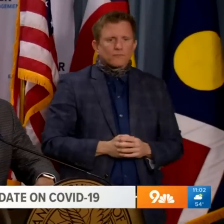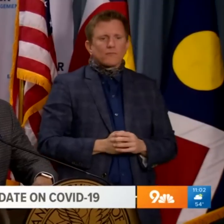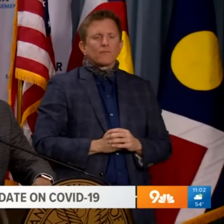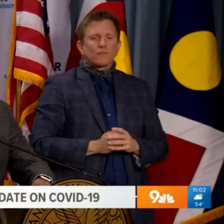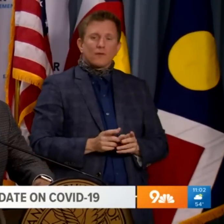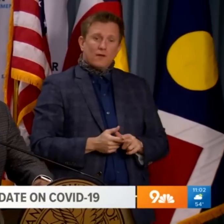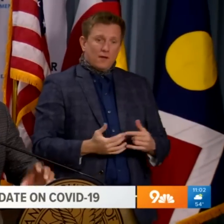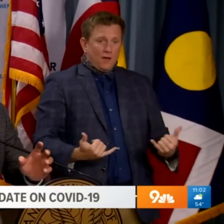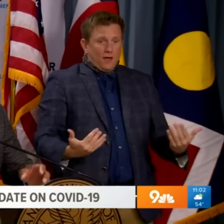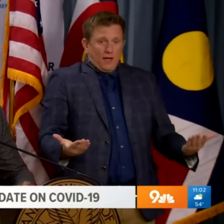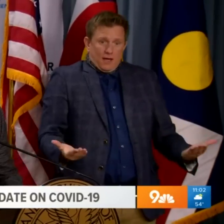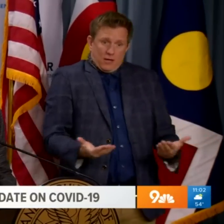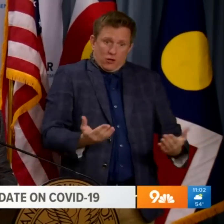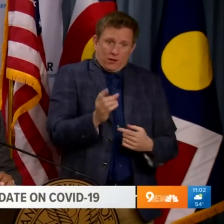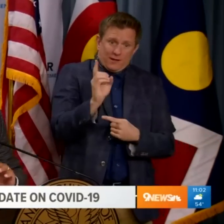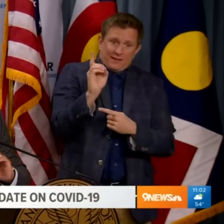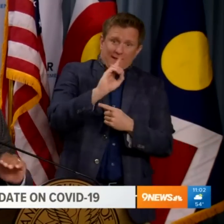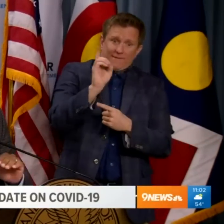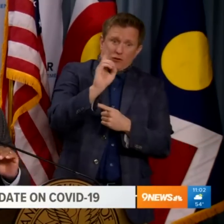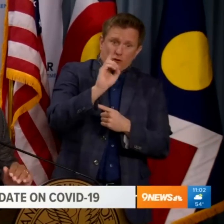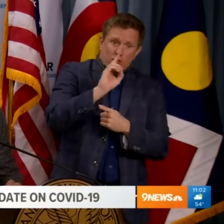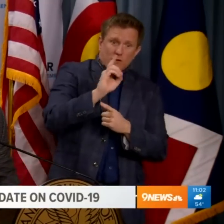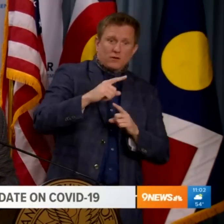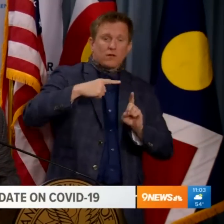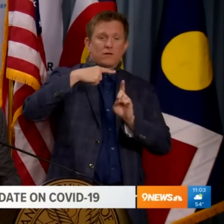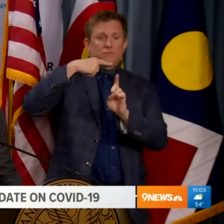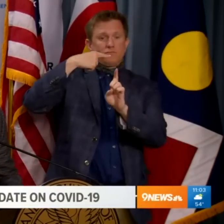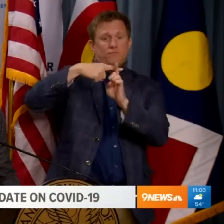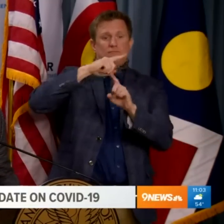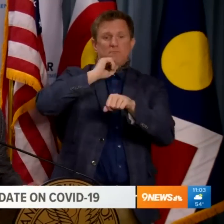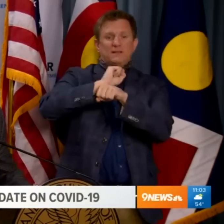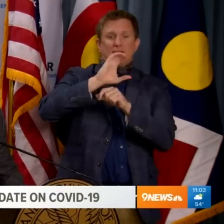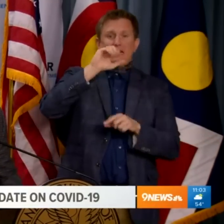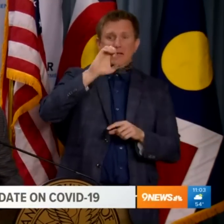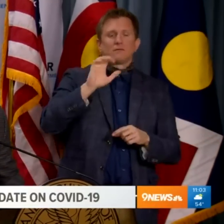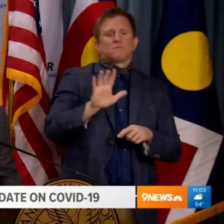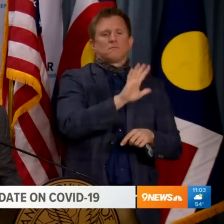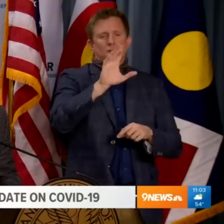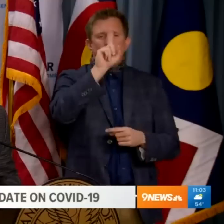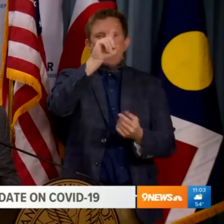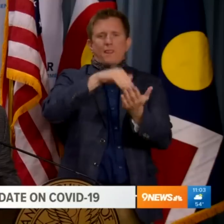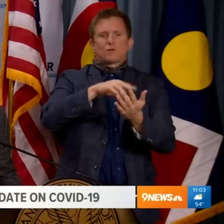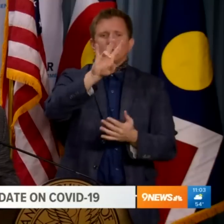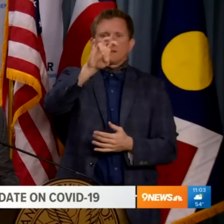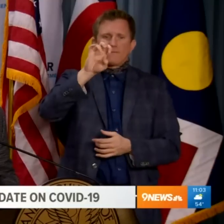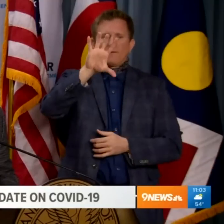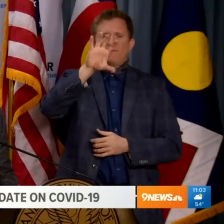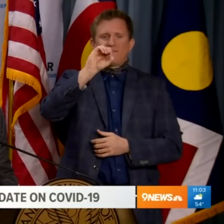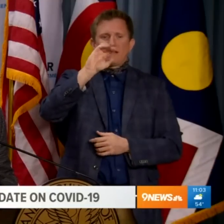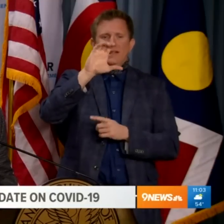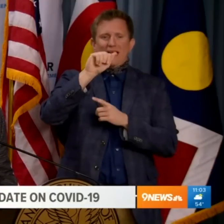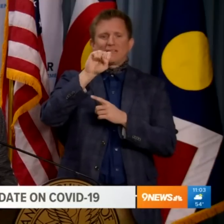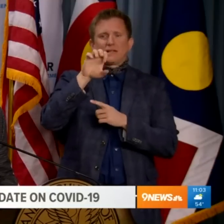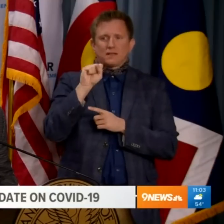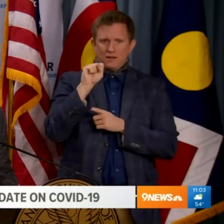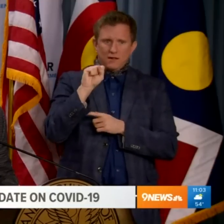many of them in nursing homes and long-term care facilities. I'll talk more about that in just a moment. There have been